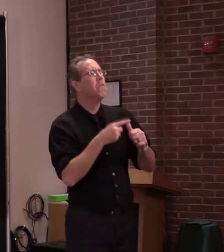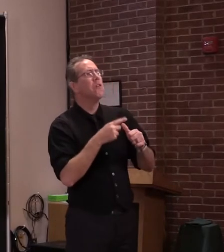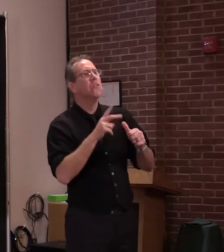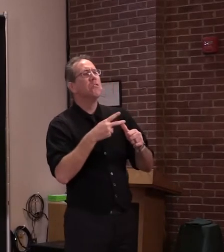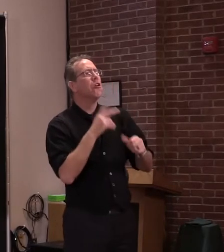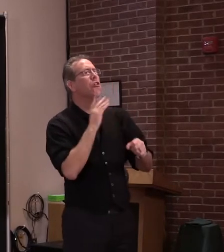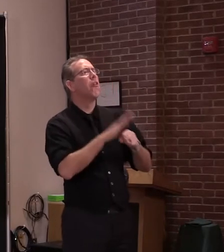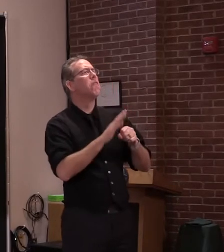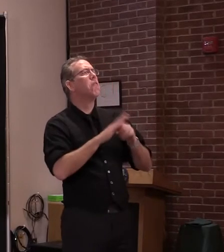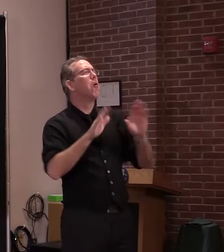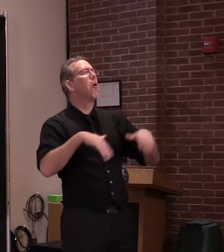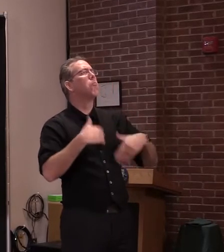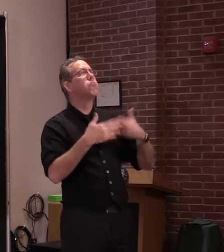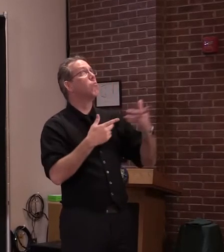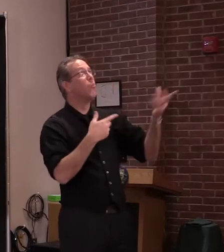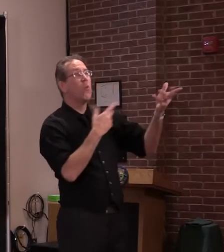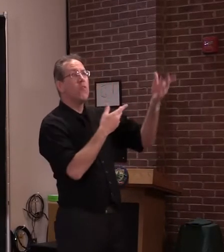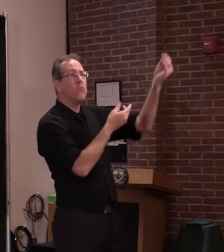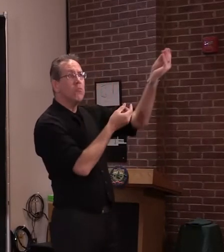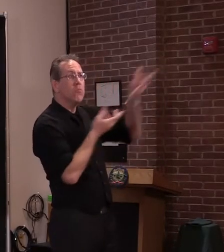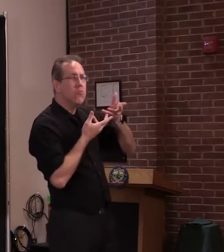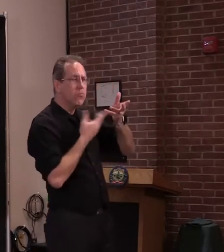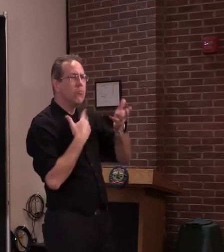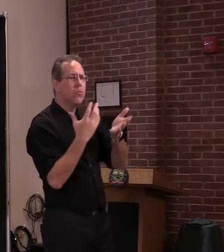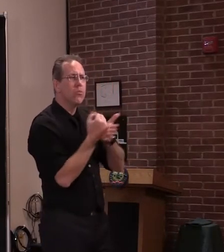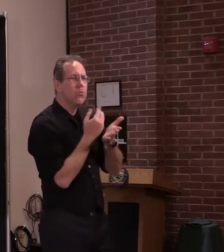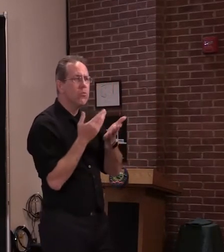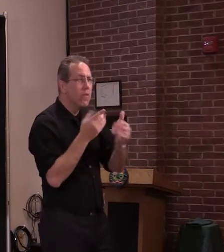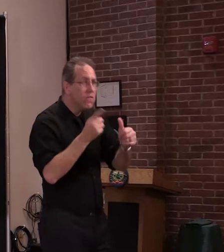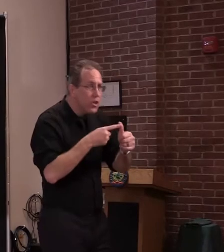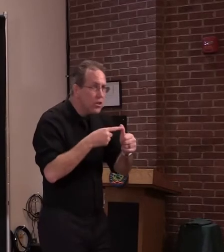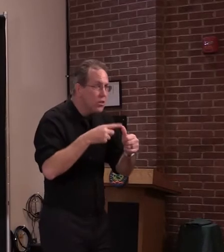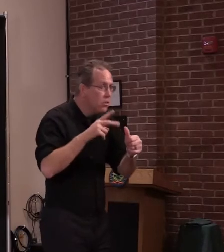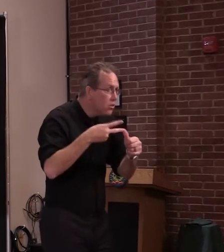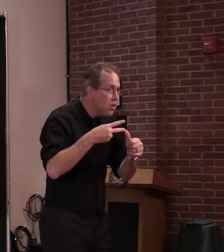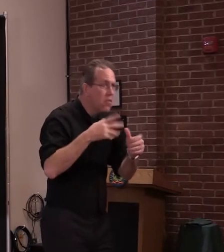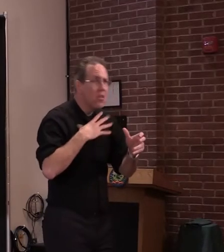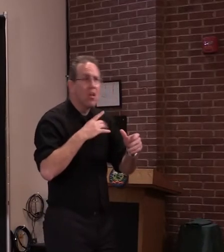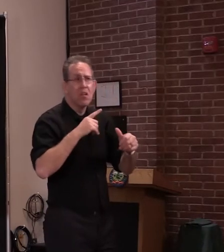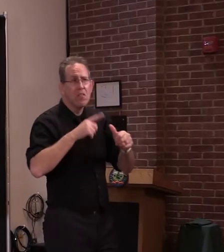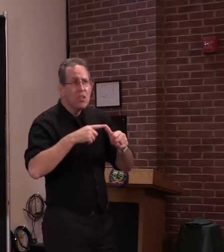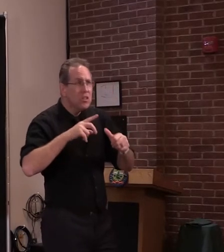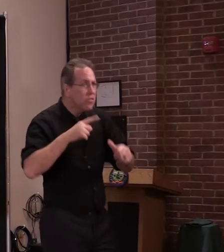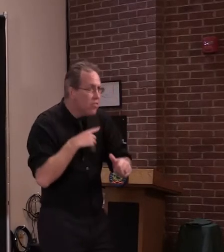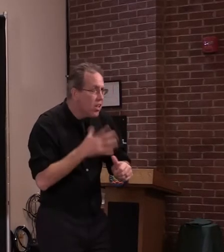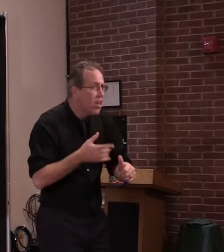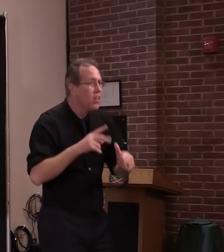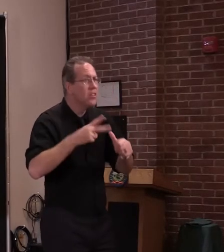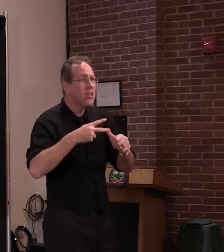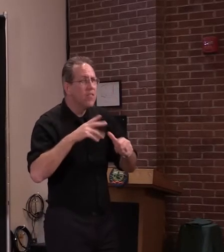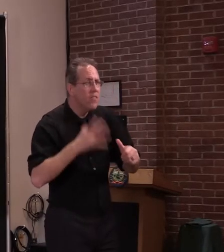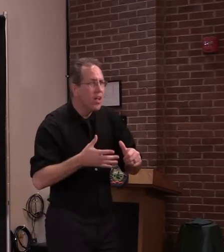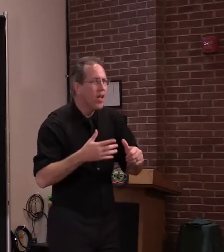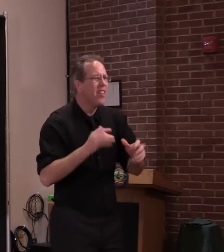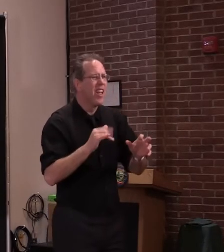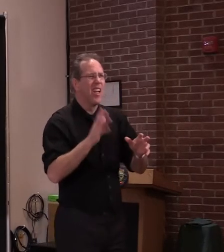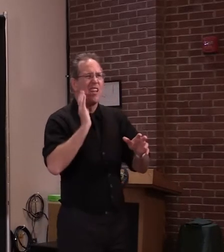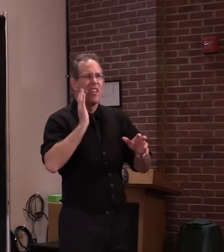the third dose, the booster dose, everything you possibly can to keep up. So that would